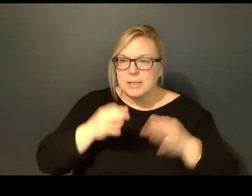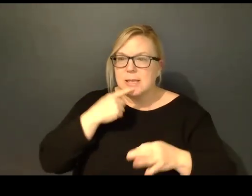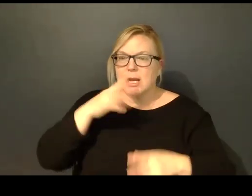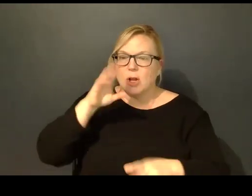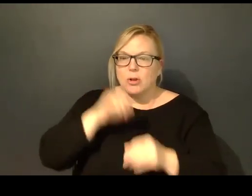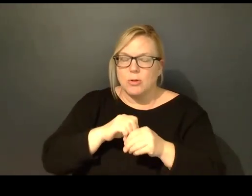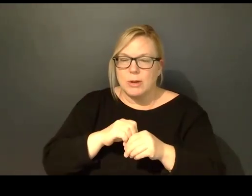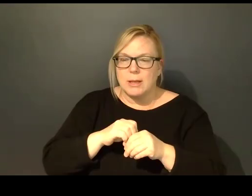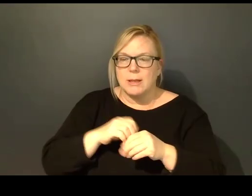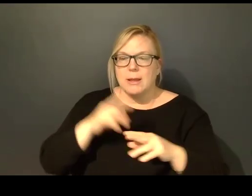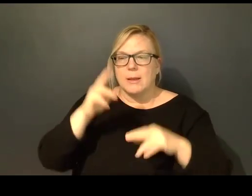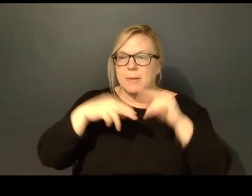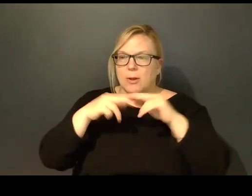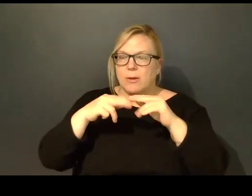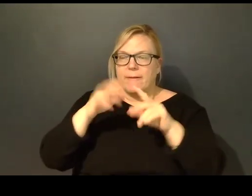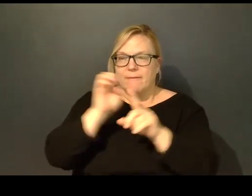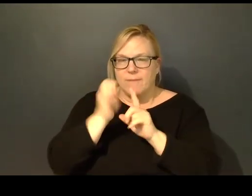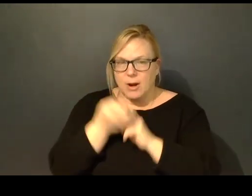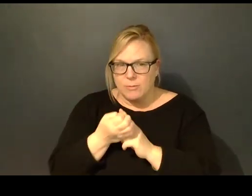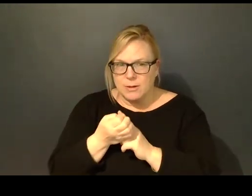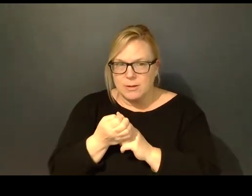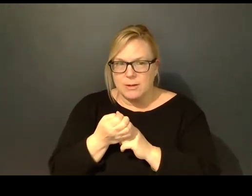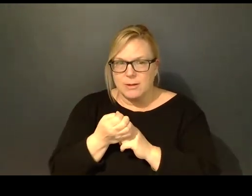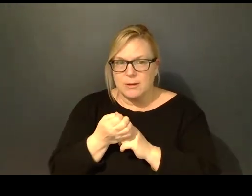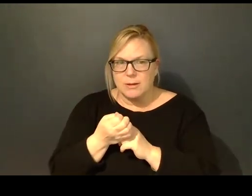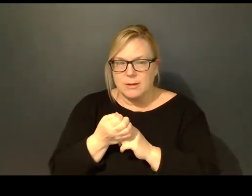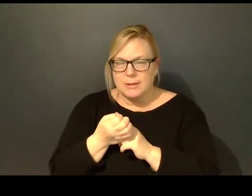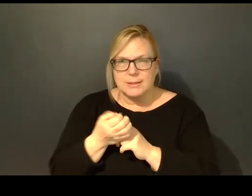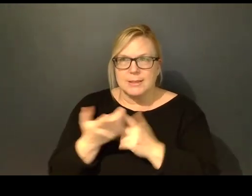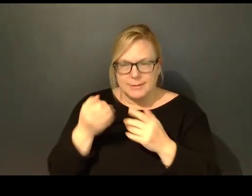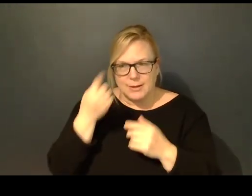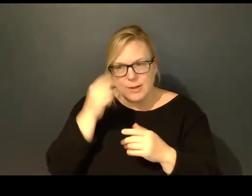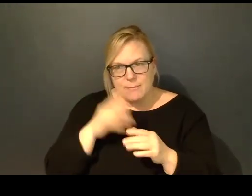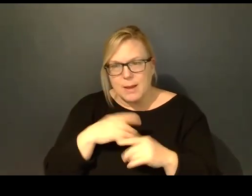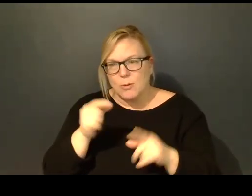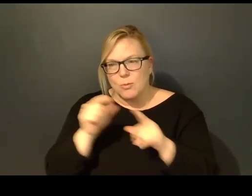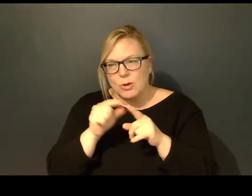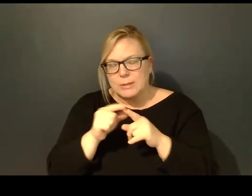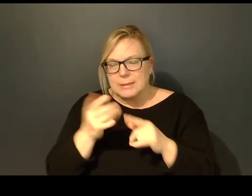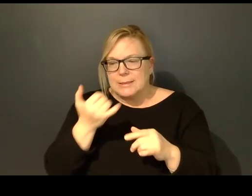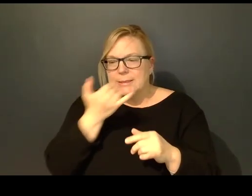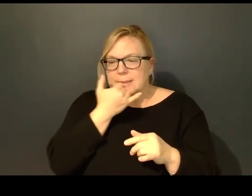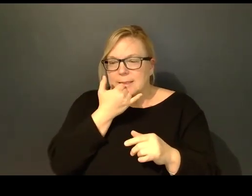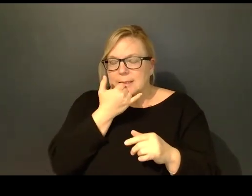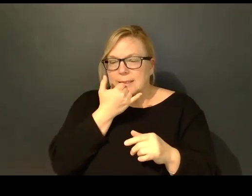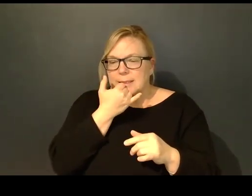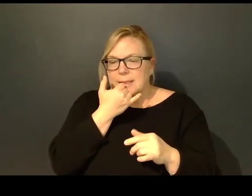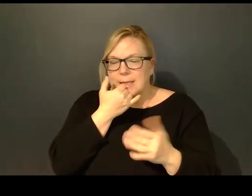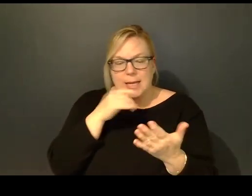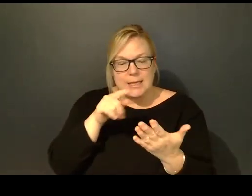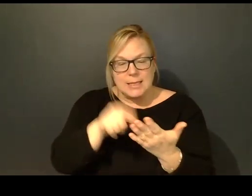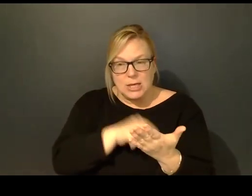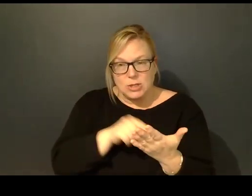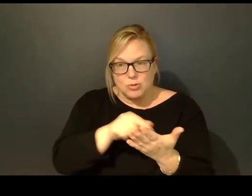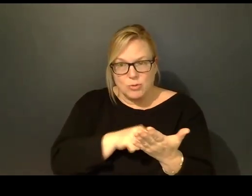environment, and I'm paraphrasing here, not getting it exactly correct, that touchscreens are kind of out of scope for the